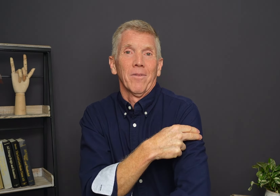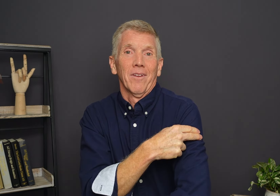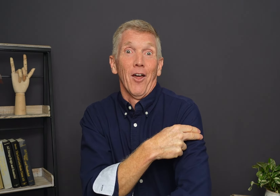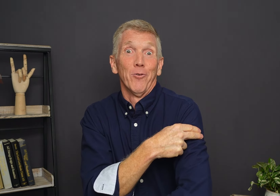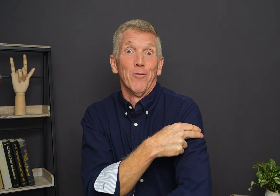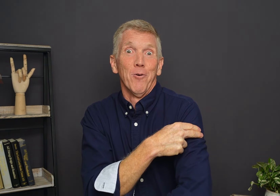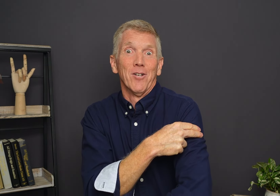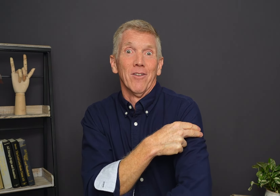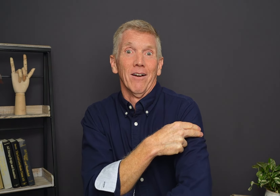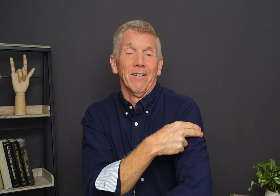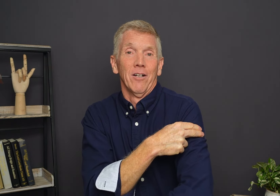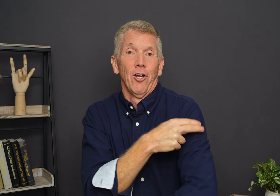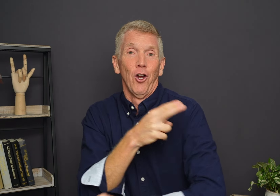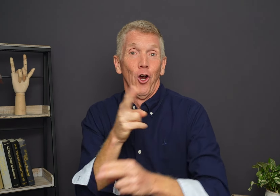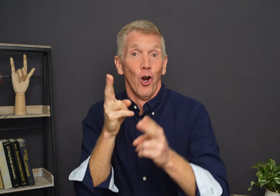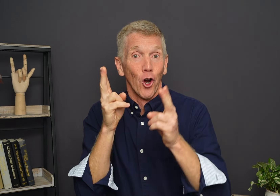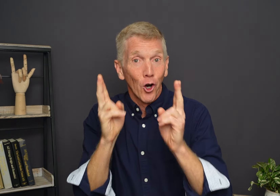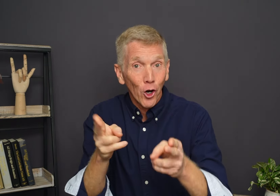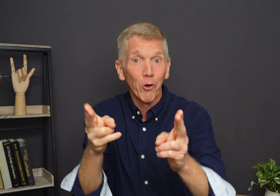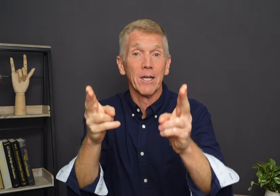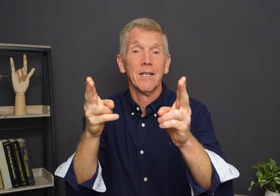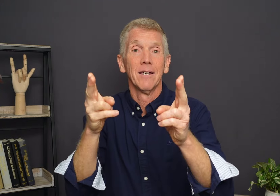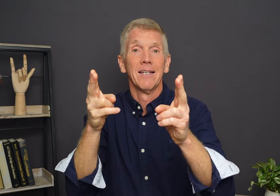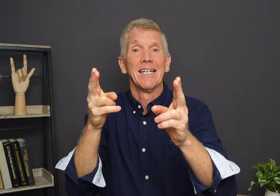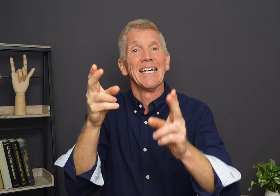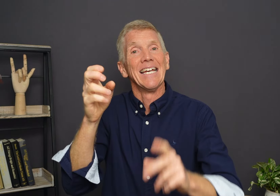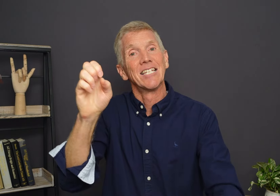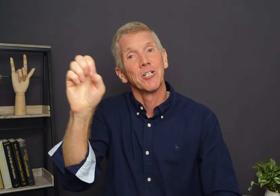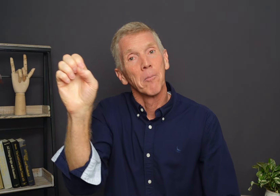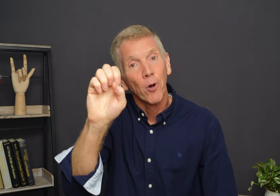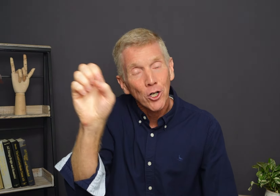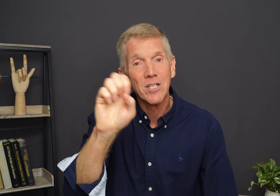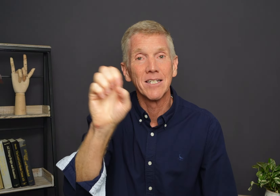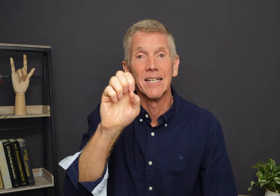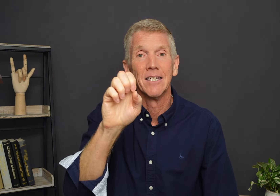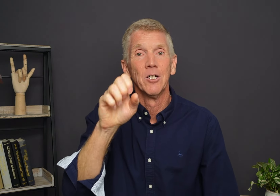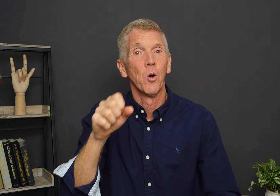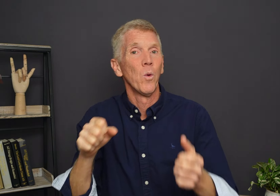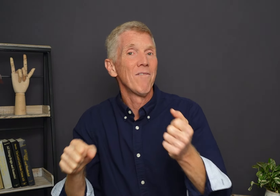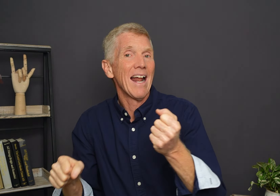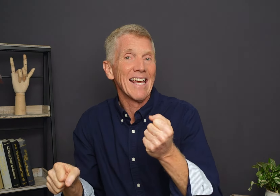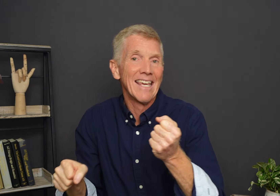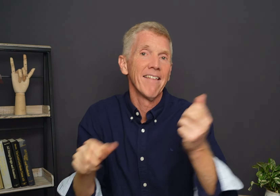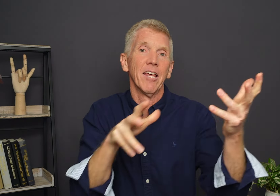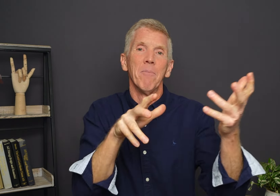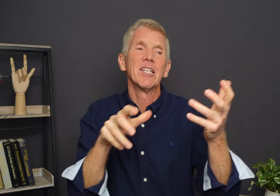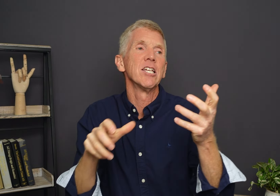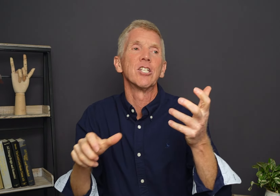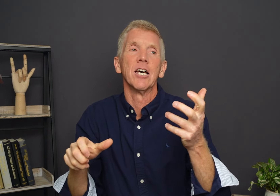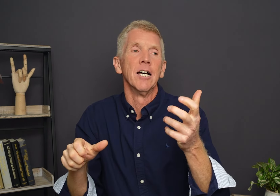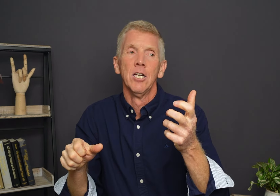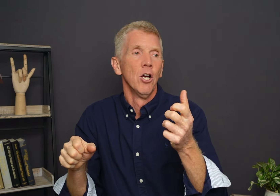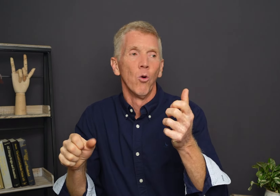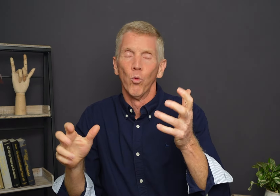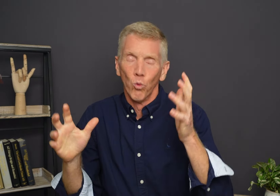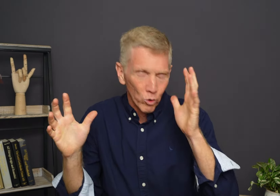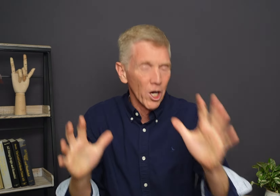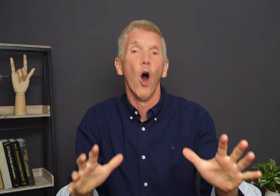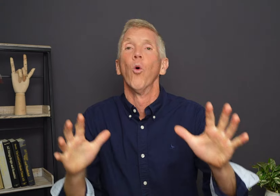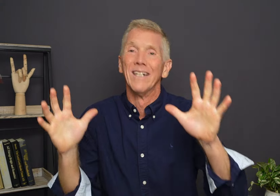I threw a few at you there. Hurry, it's an emergency. We've got to get them. This is go